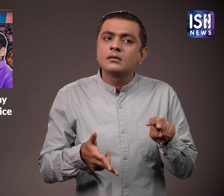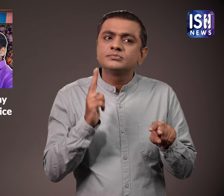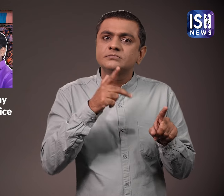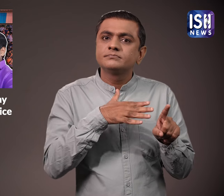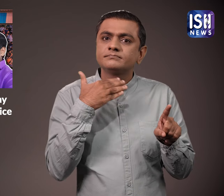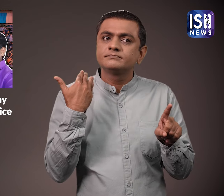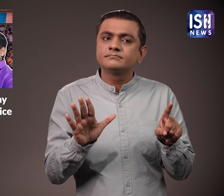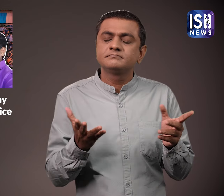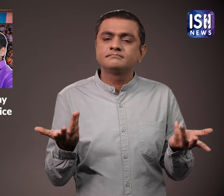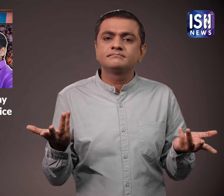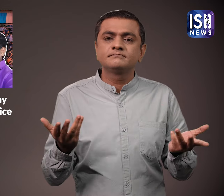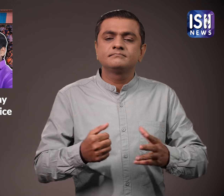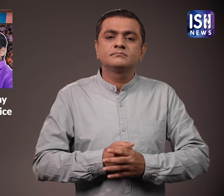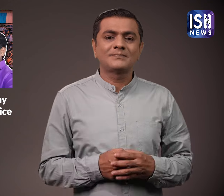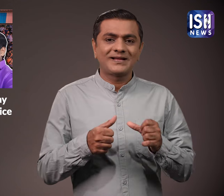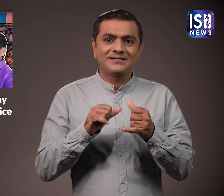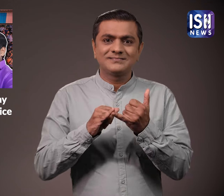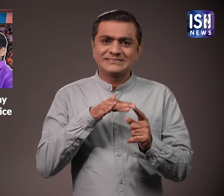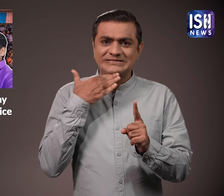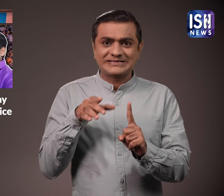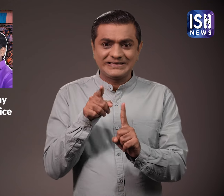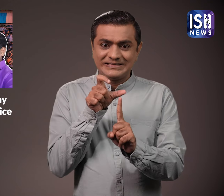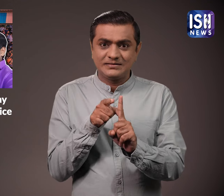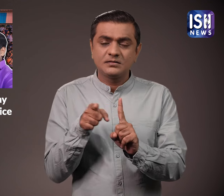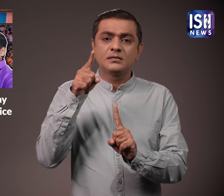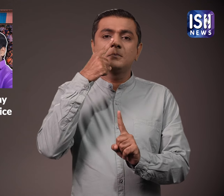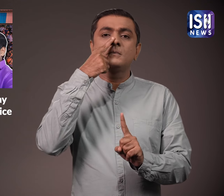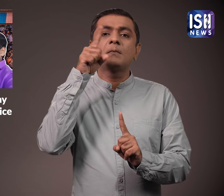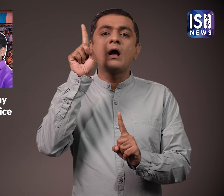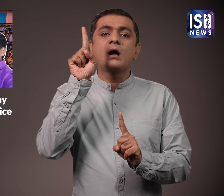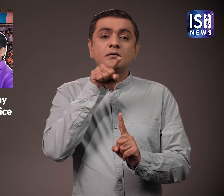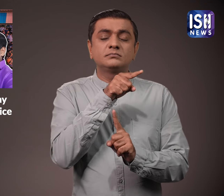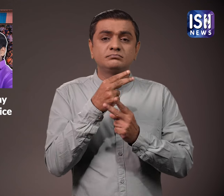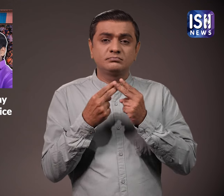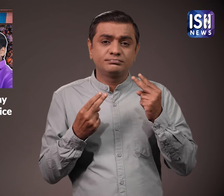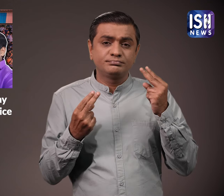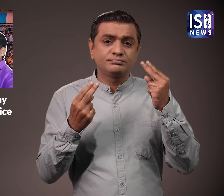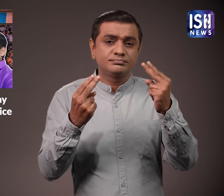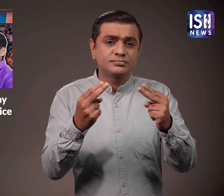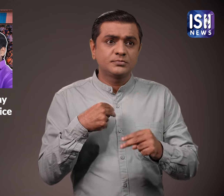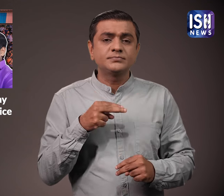Shinde was shot dead. The deceased Shinde's mother also revealed a story.